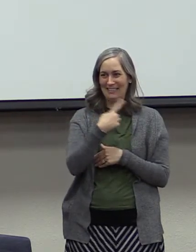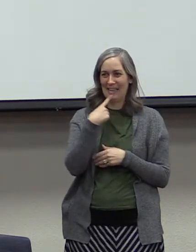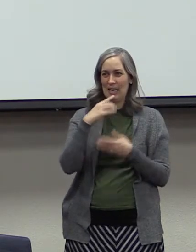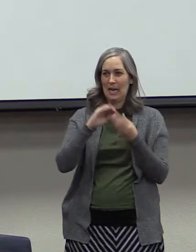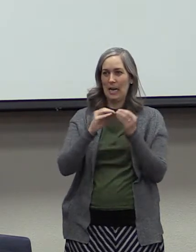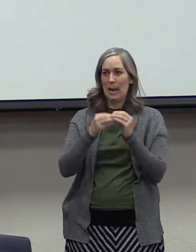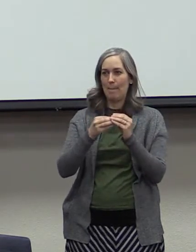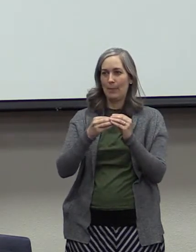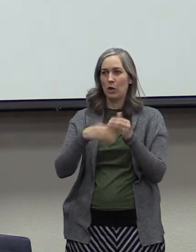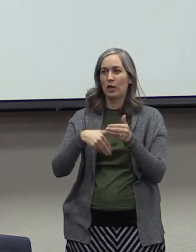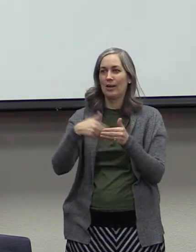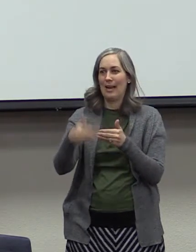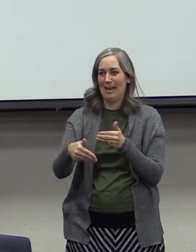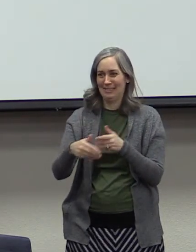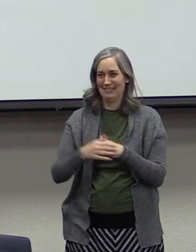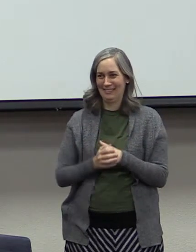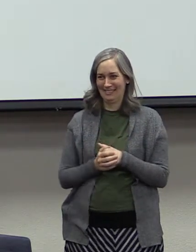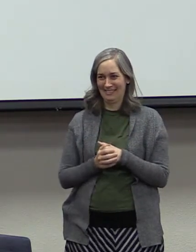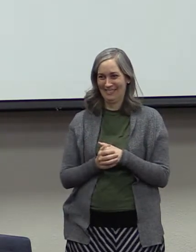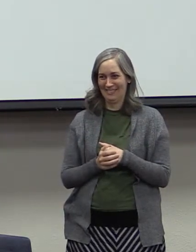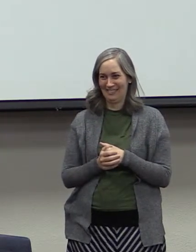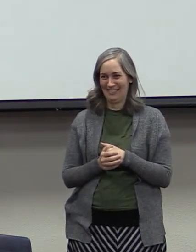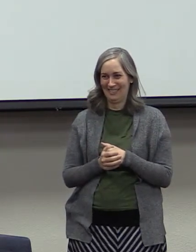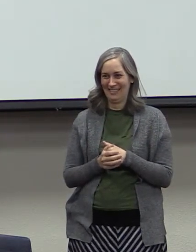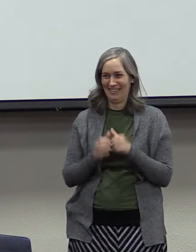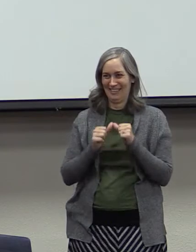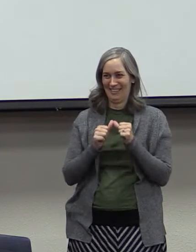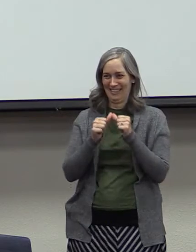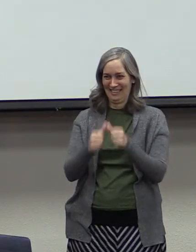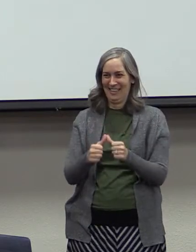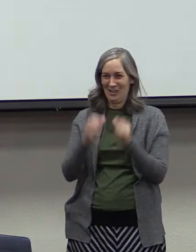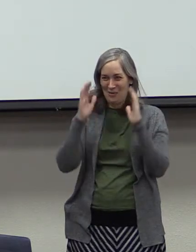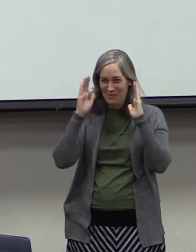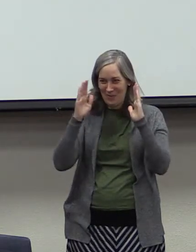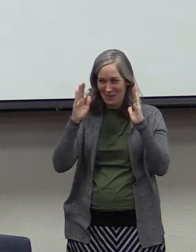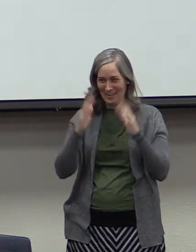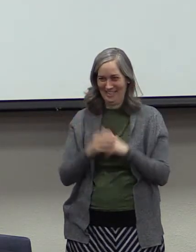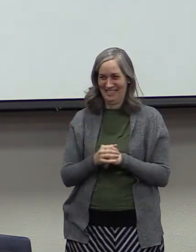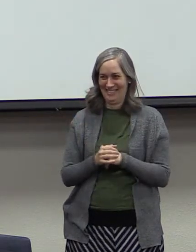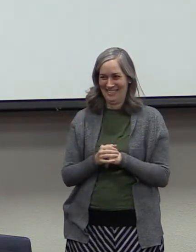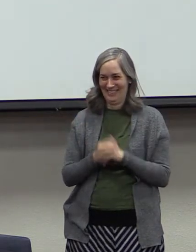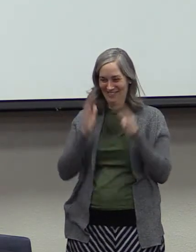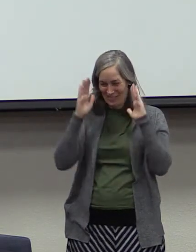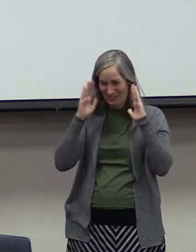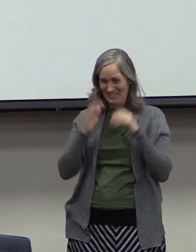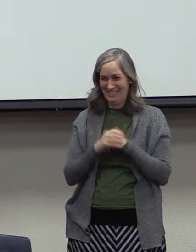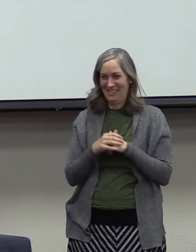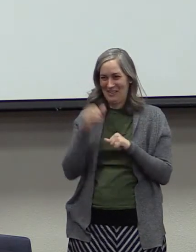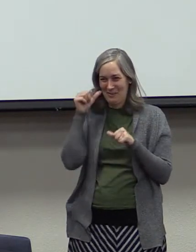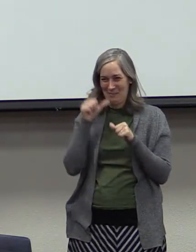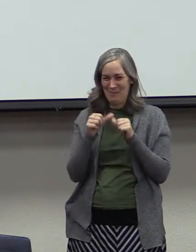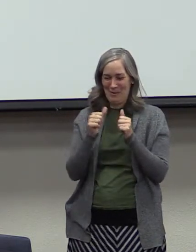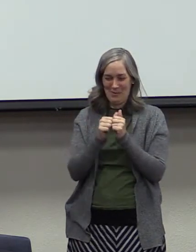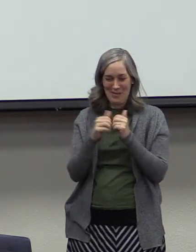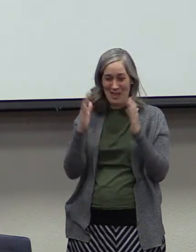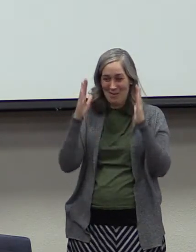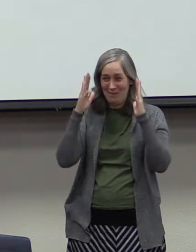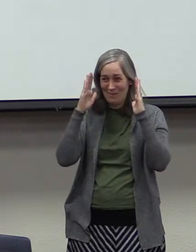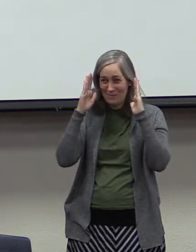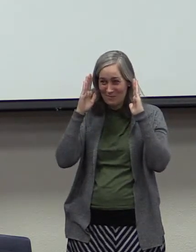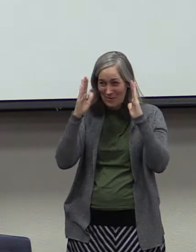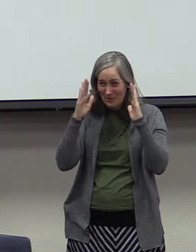Focus. Continual focus. We need to remember that without this focused